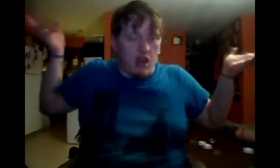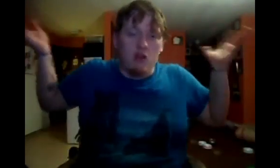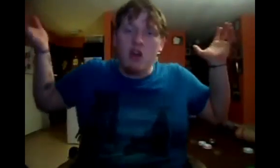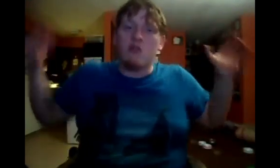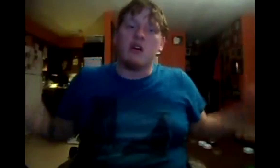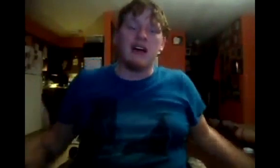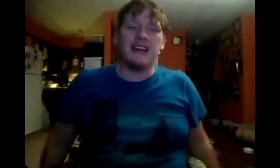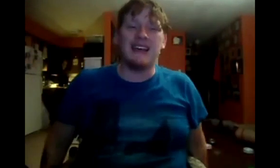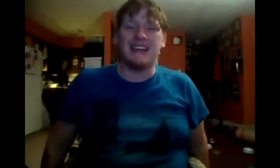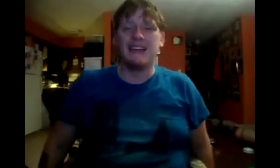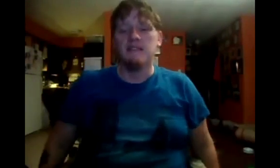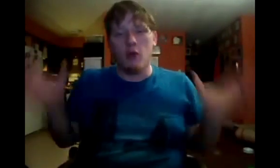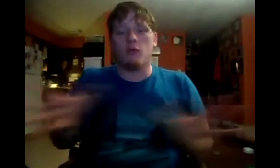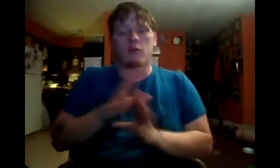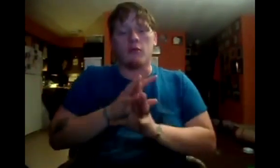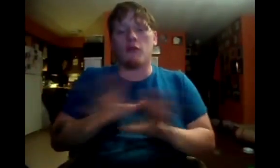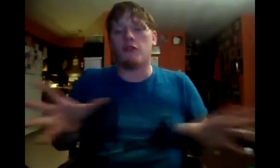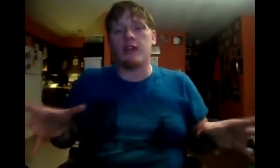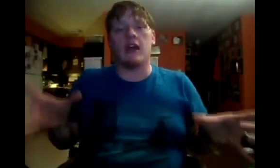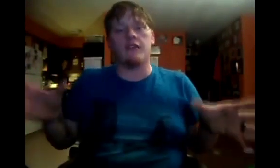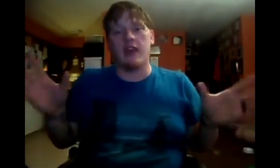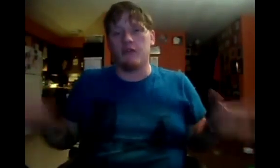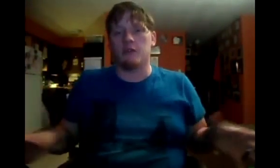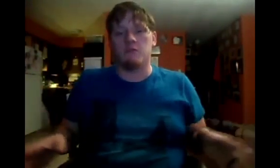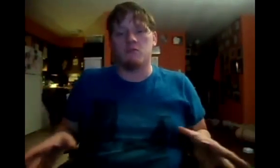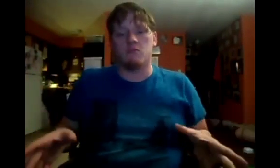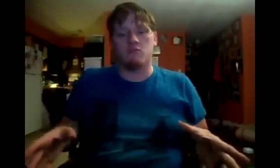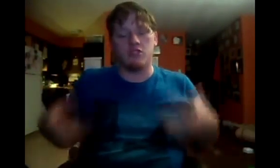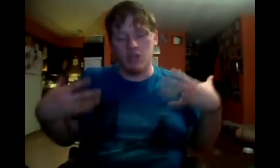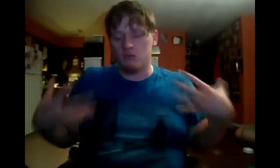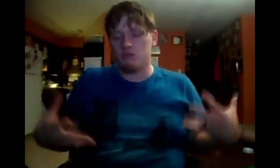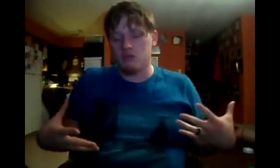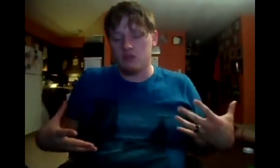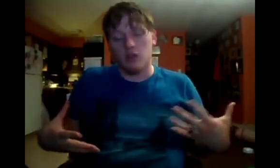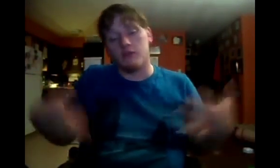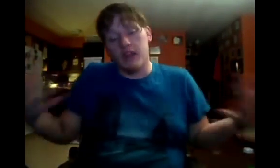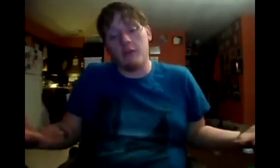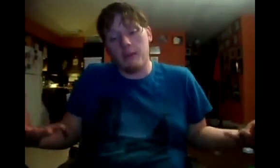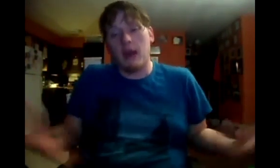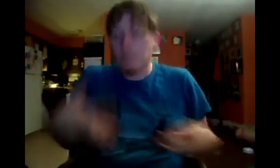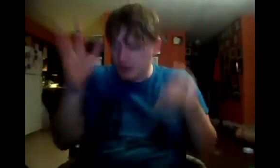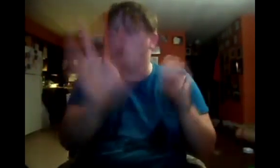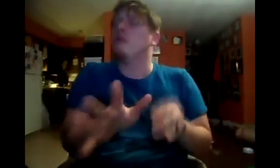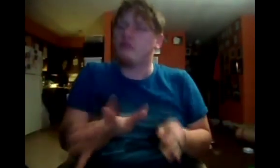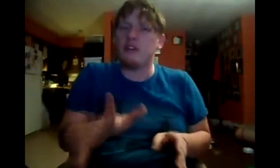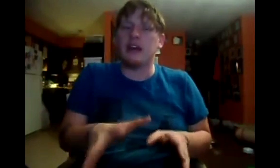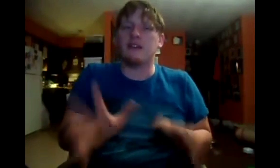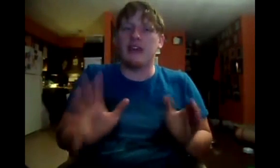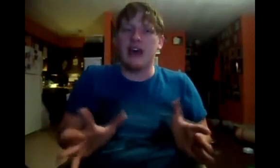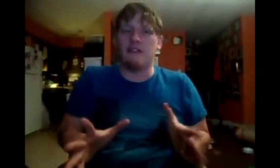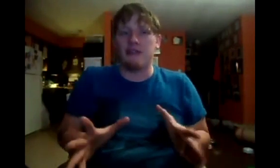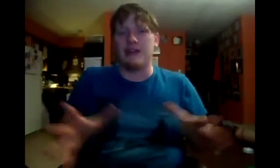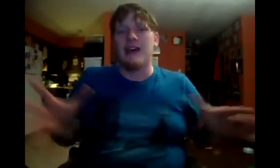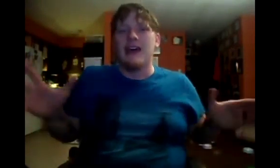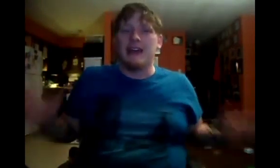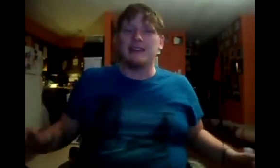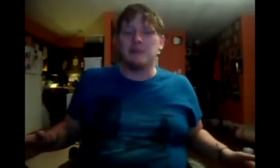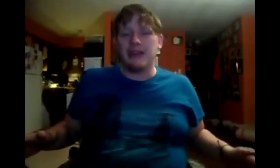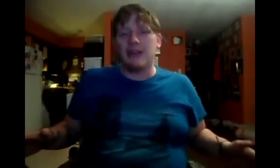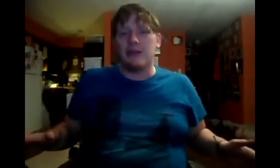I don't know. don't freak out if you have one. Don't tell me about it, but don't freak out if you have one. An easy way to get